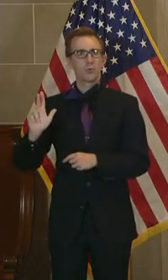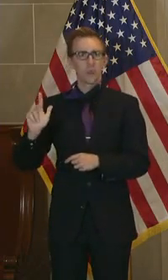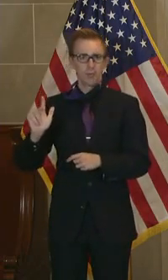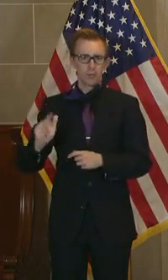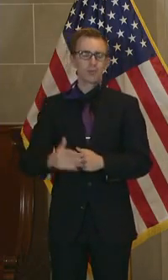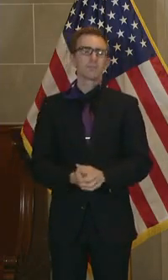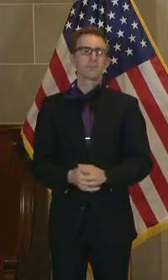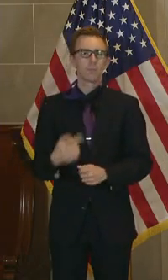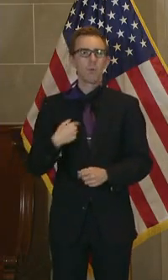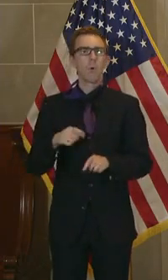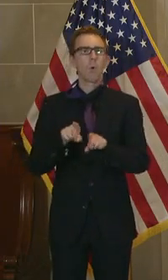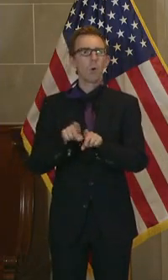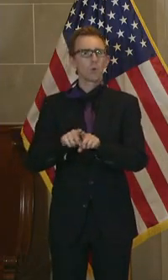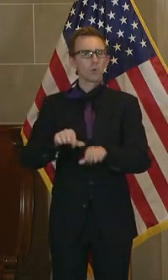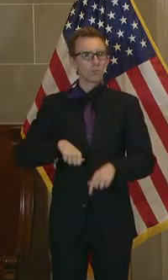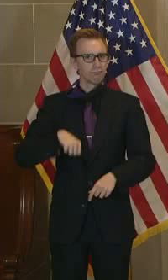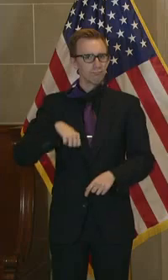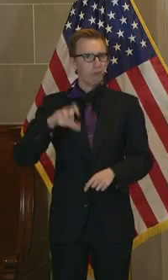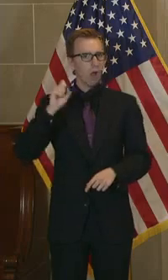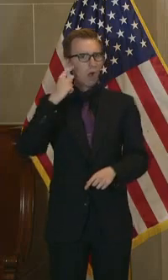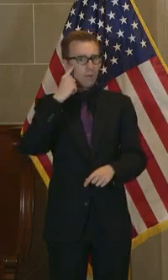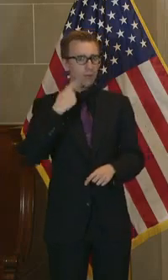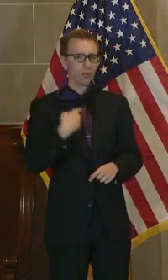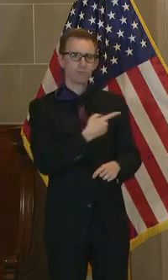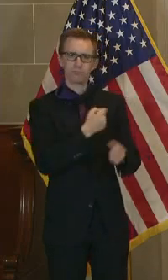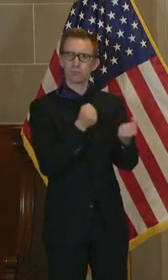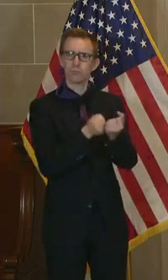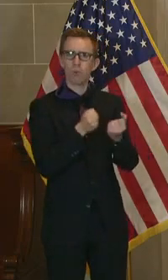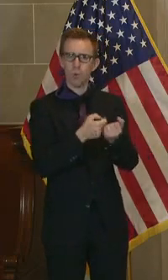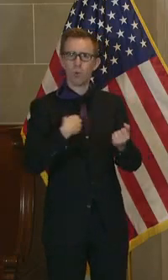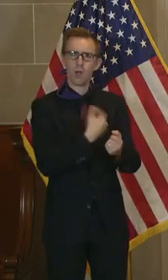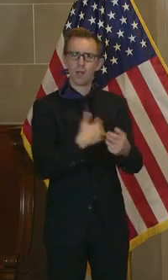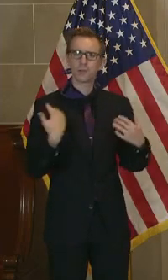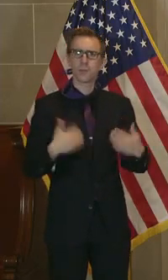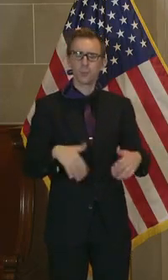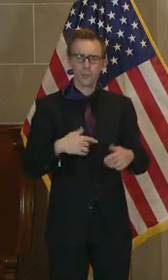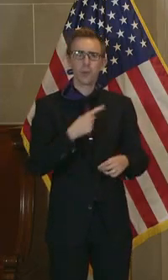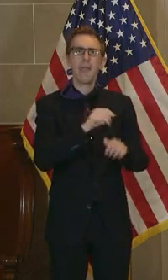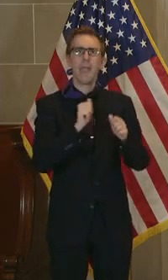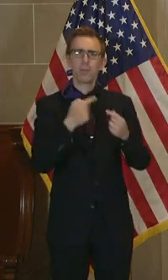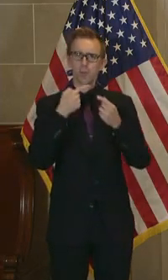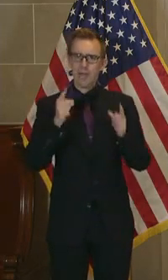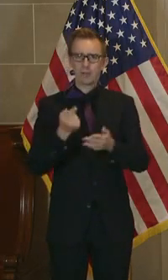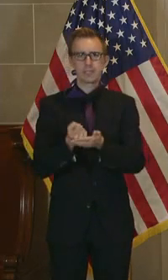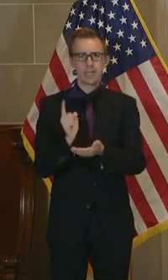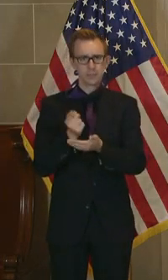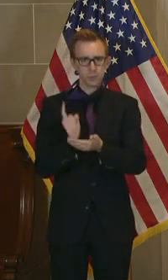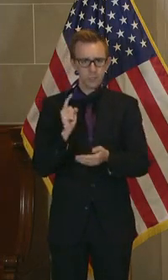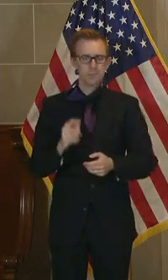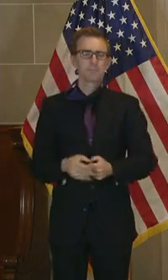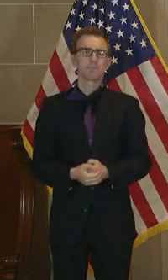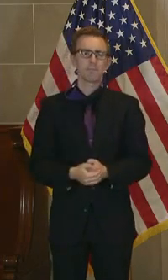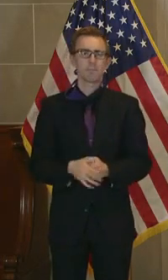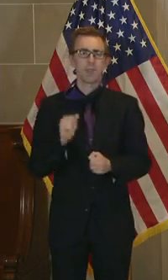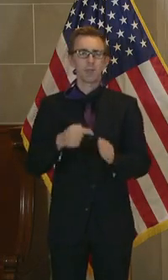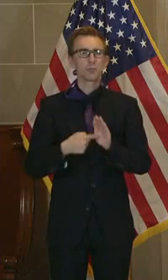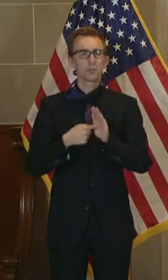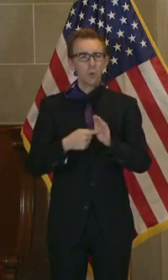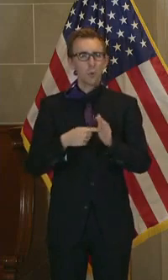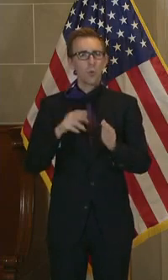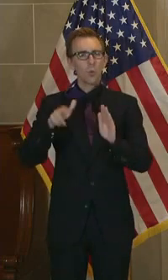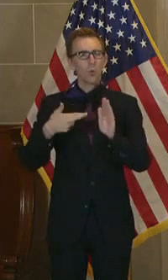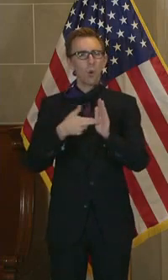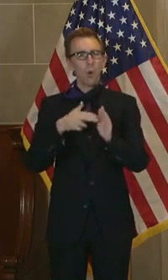We're also proud that Governor Parson, our biggest supporter, was able to make this announcement last week. This shows the important role